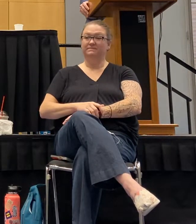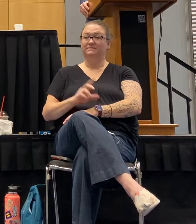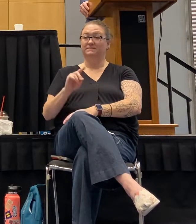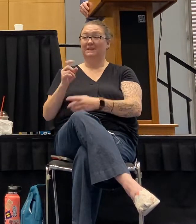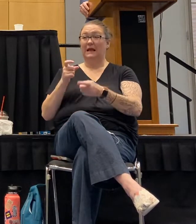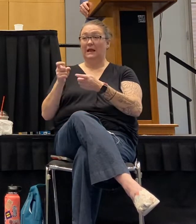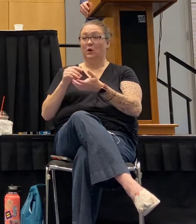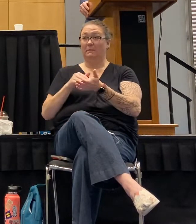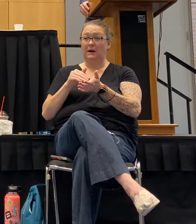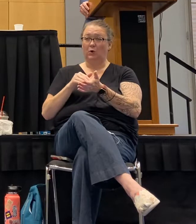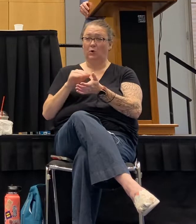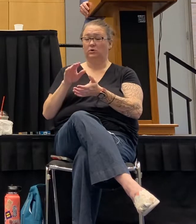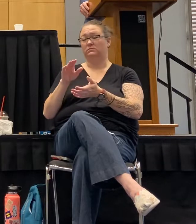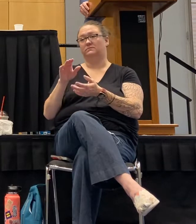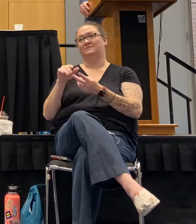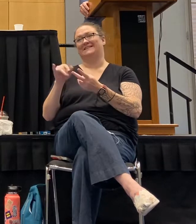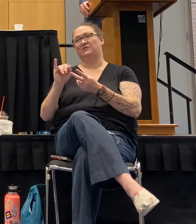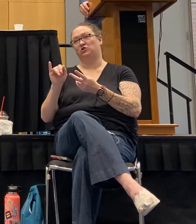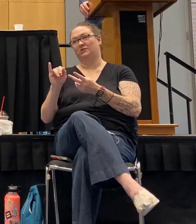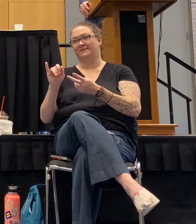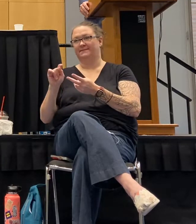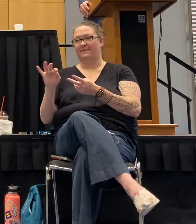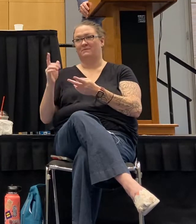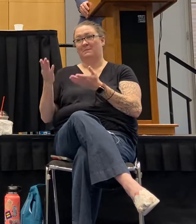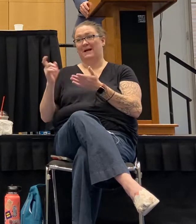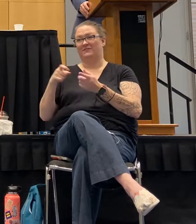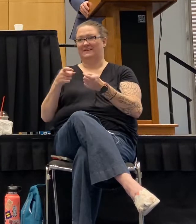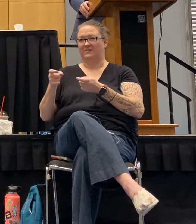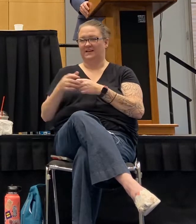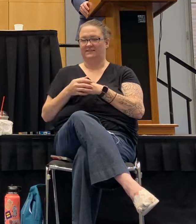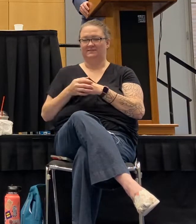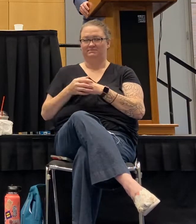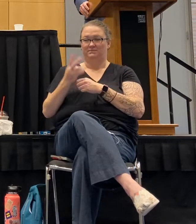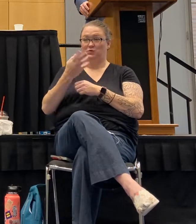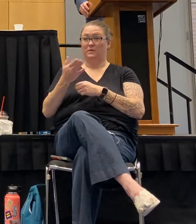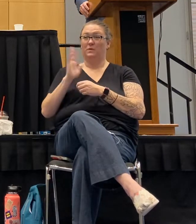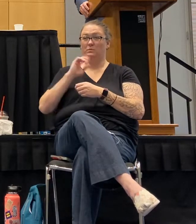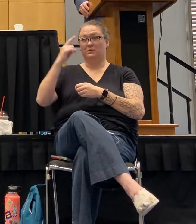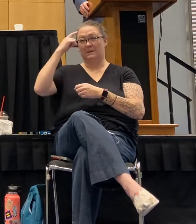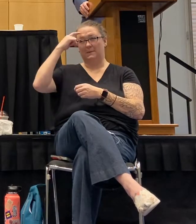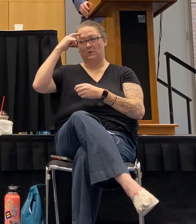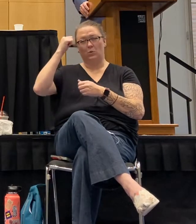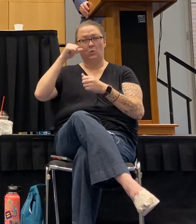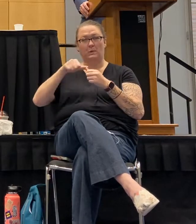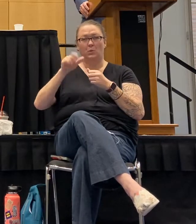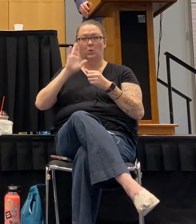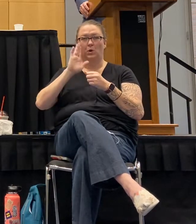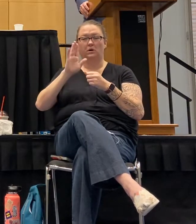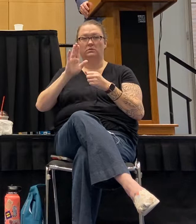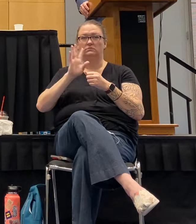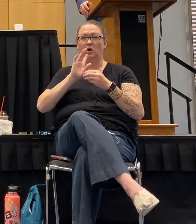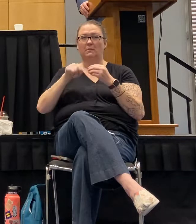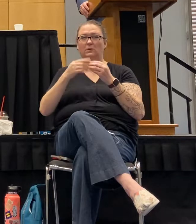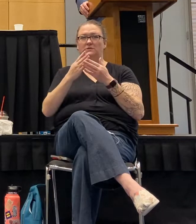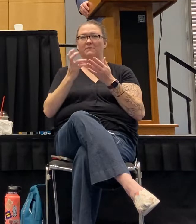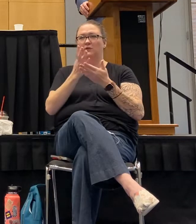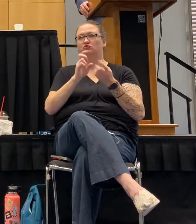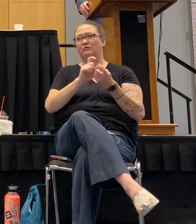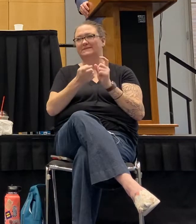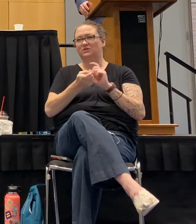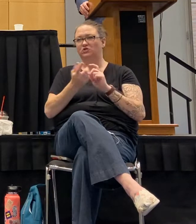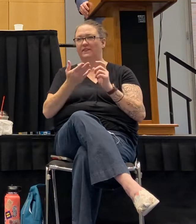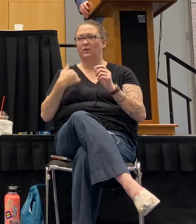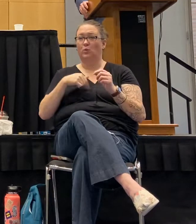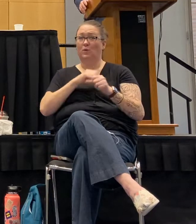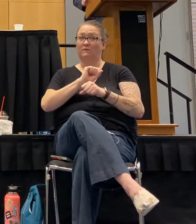medical field and things they might need to navigate? So 2 things to keep in mind, again, that we're going to talk about as we talk about some of the transitions and things we